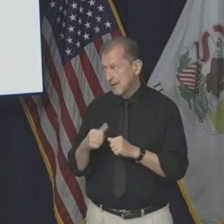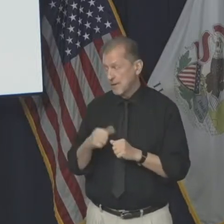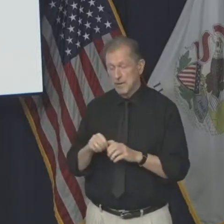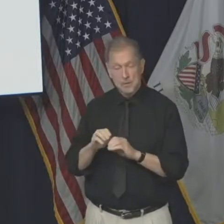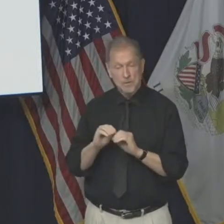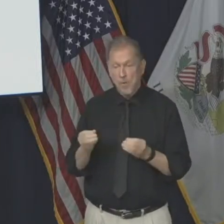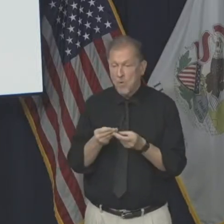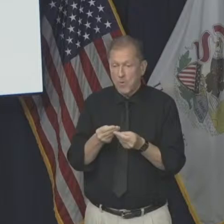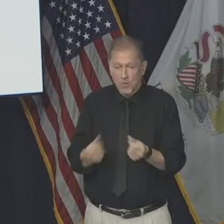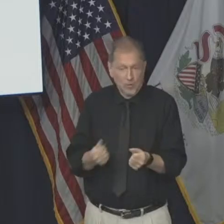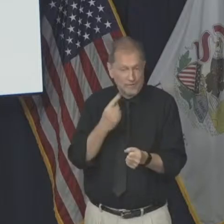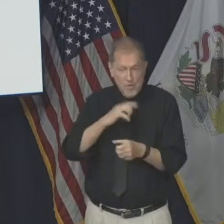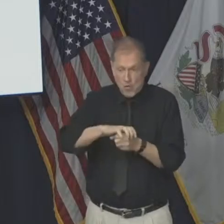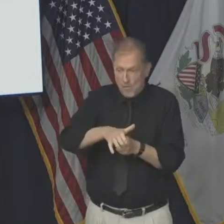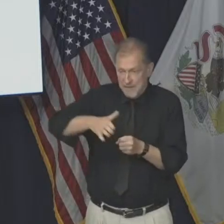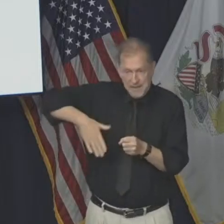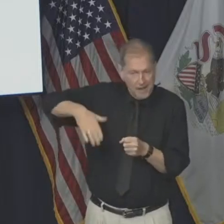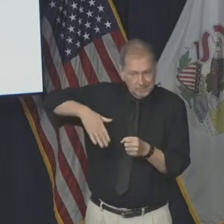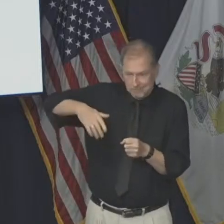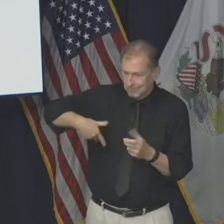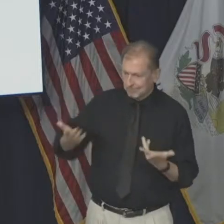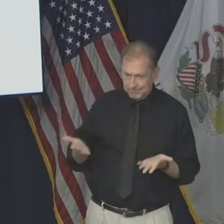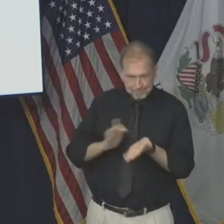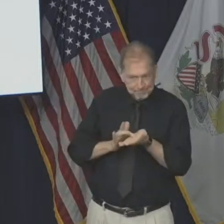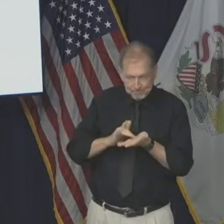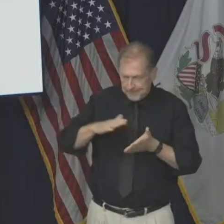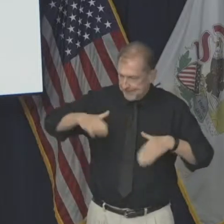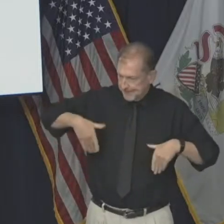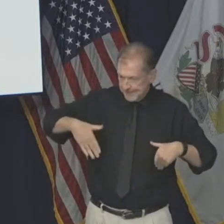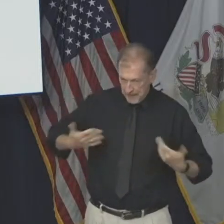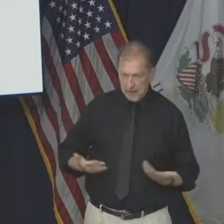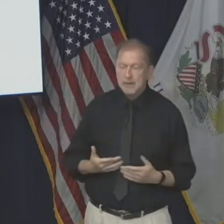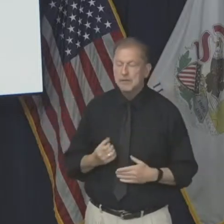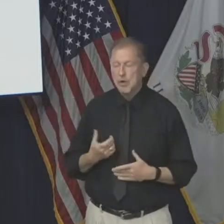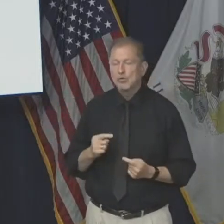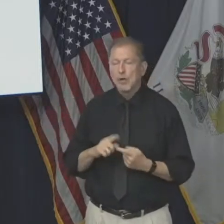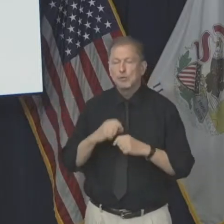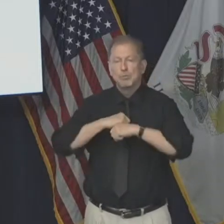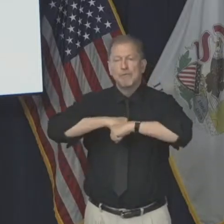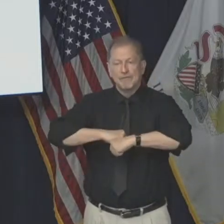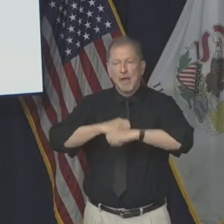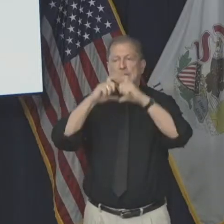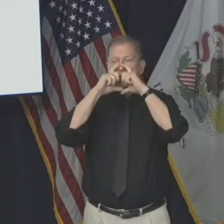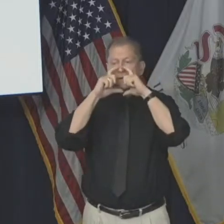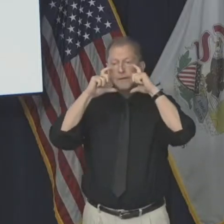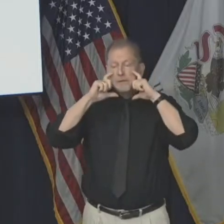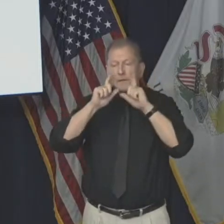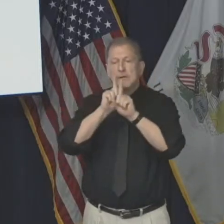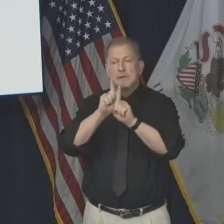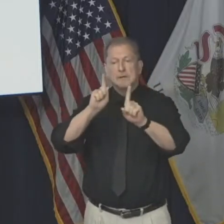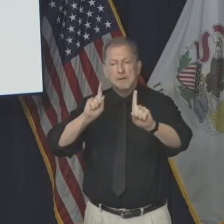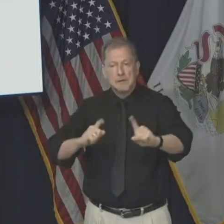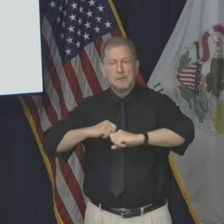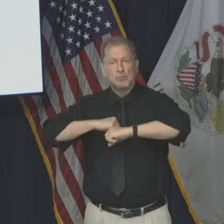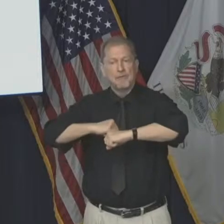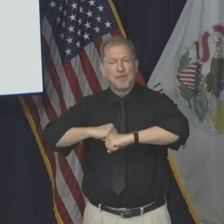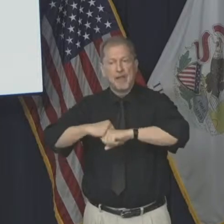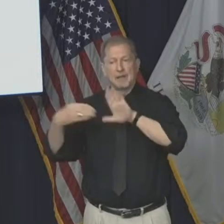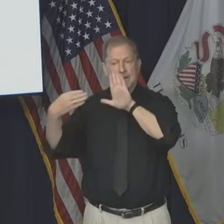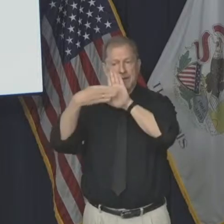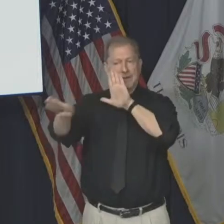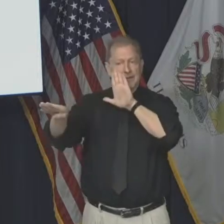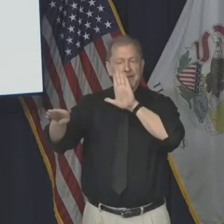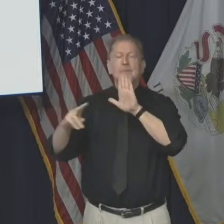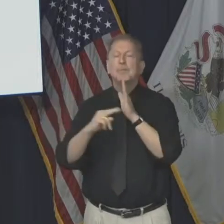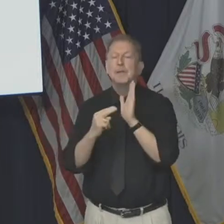be-all, end-all cure, still we want to go for prevention. So let's prevent the infection so we have to worry less